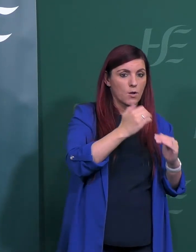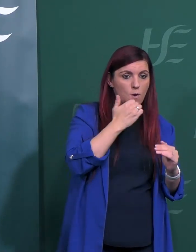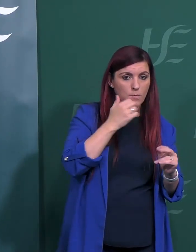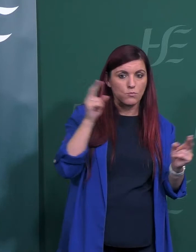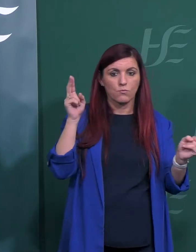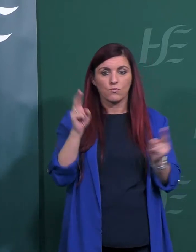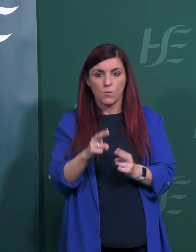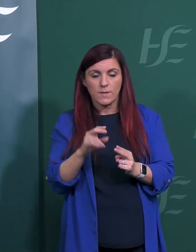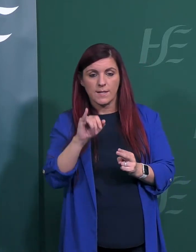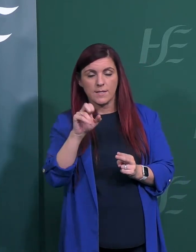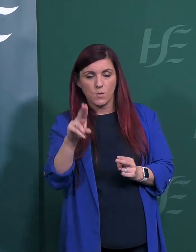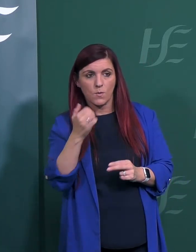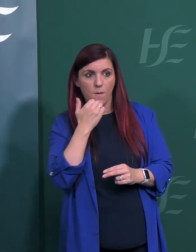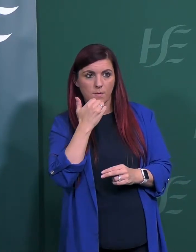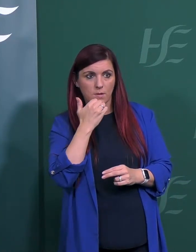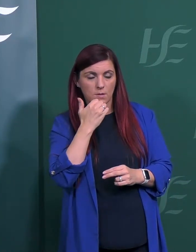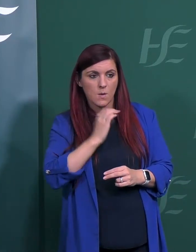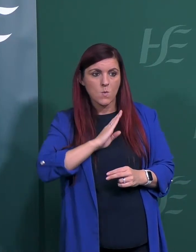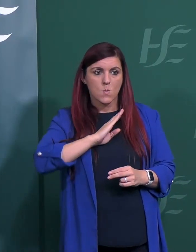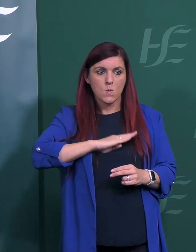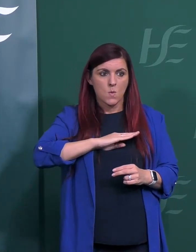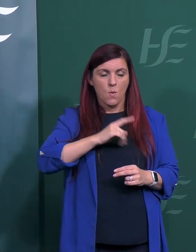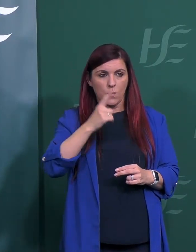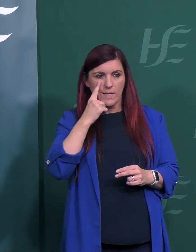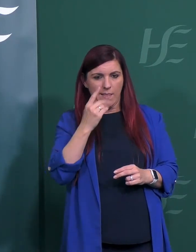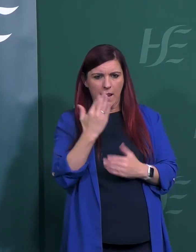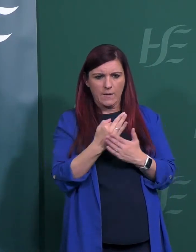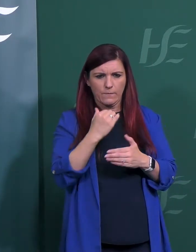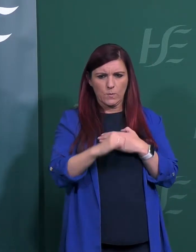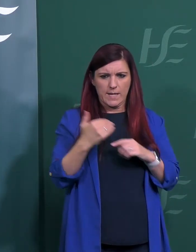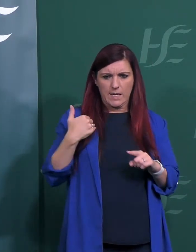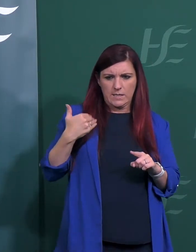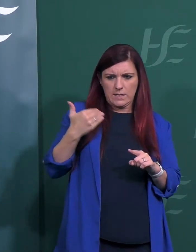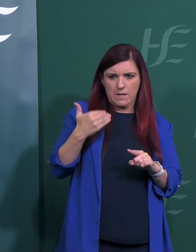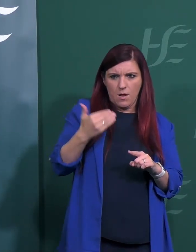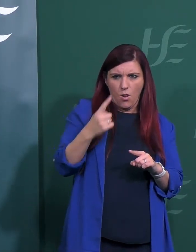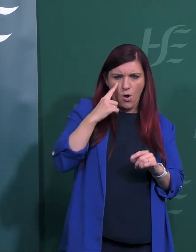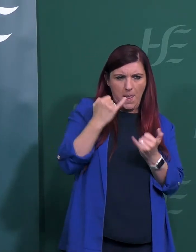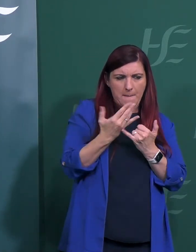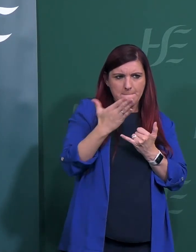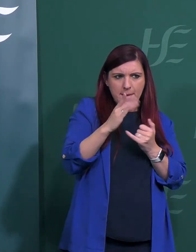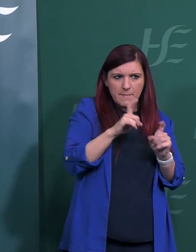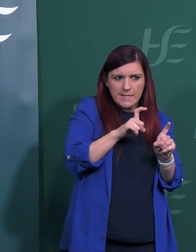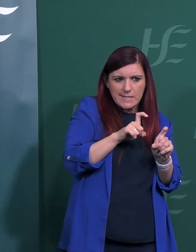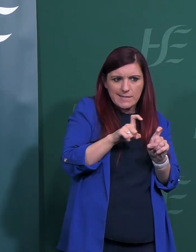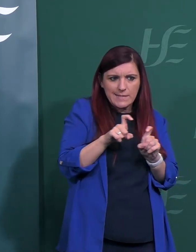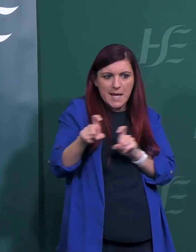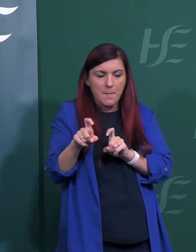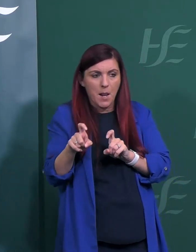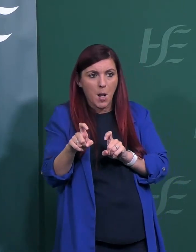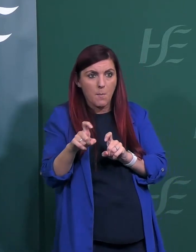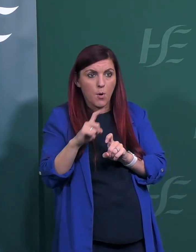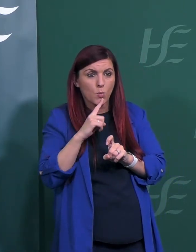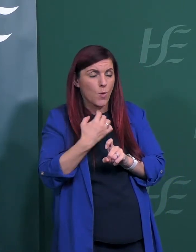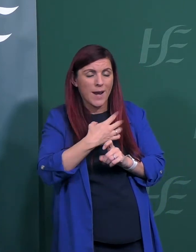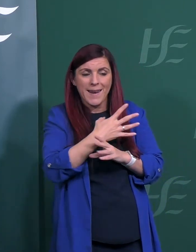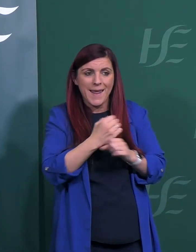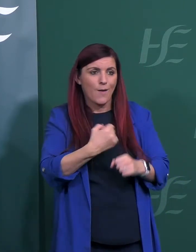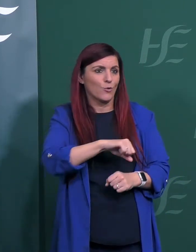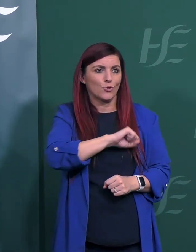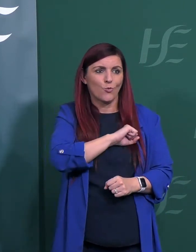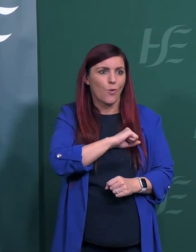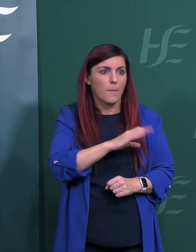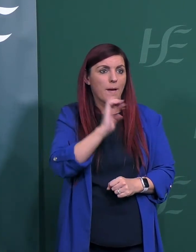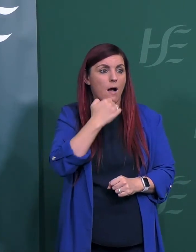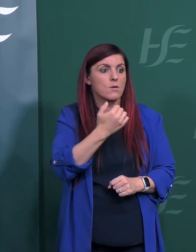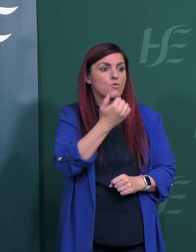recognise, thankfully, we are seeing, certainly over the last few days, beginning to look like a stabilisation. But we can never be certain with the high case